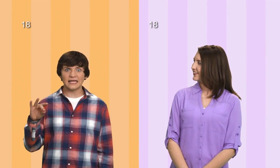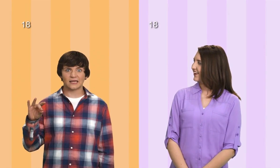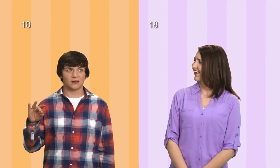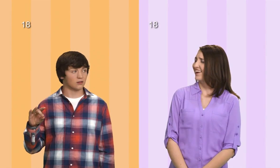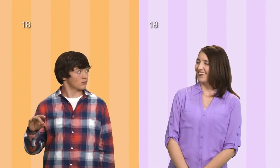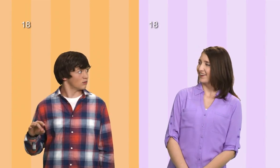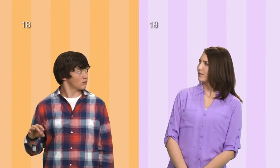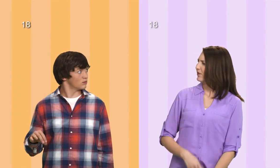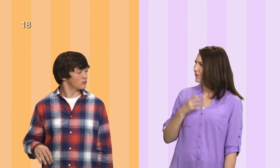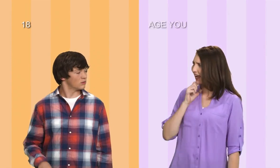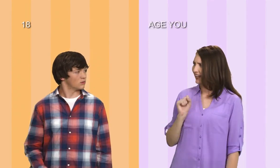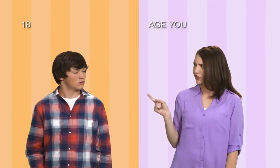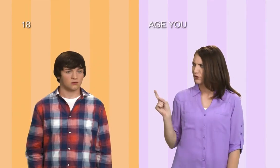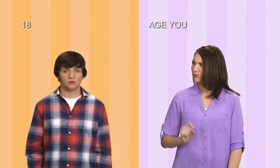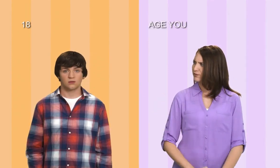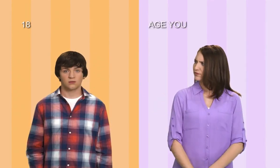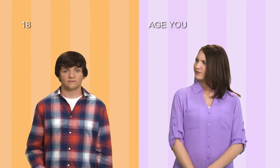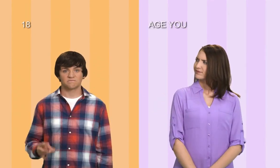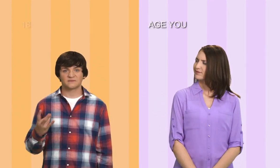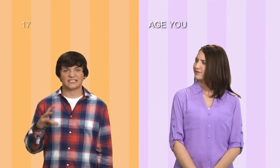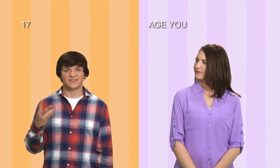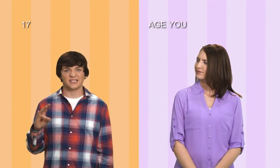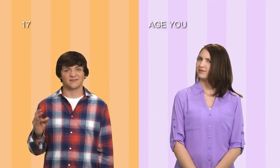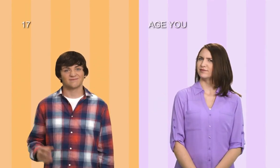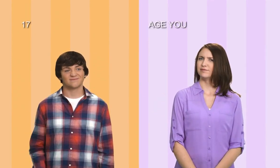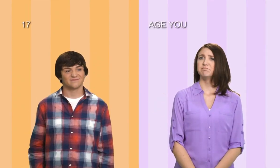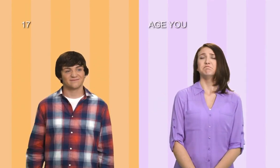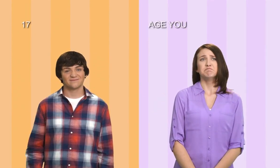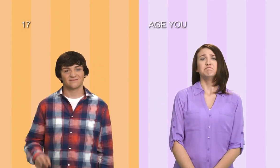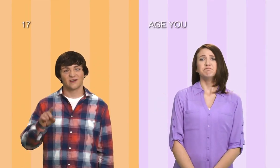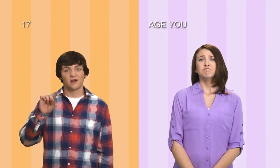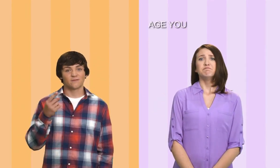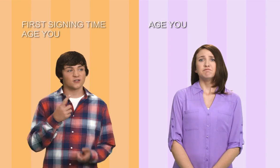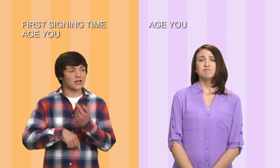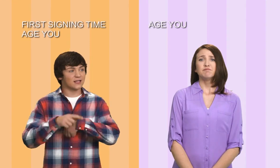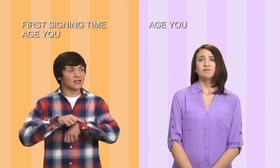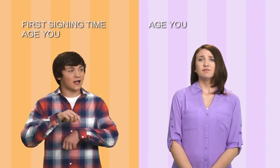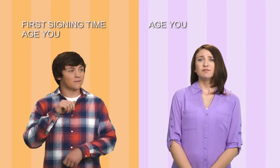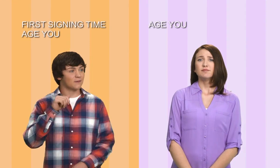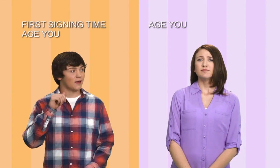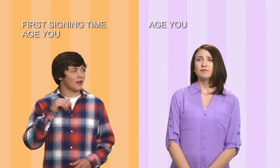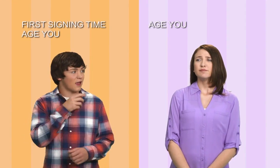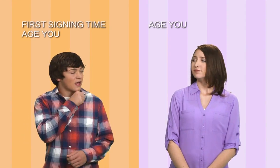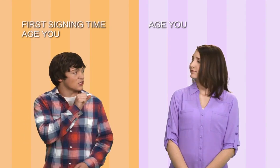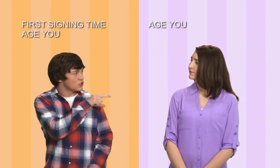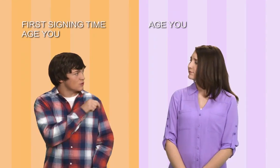18? Age you? 17. First signing time, age you?